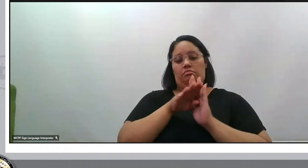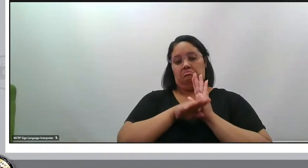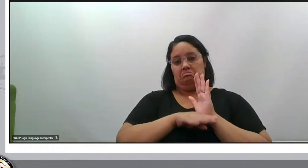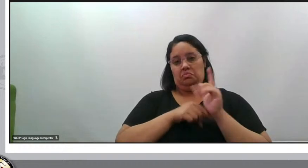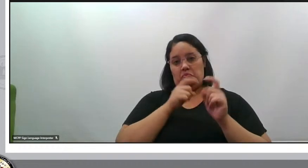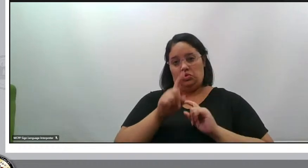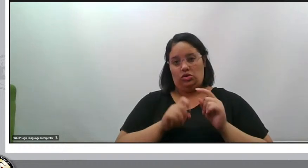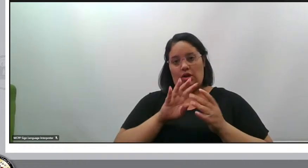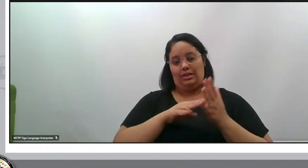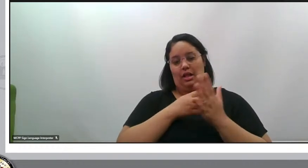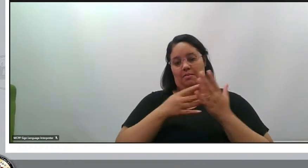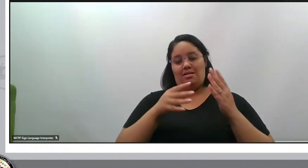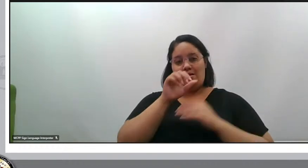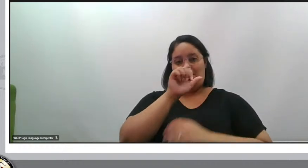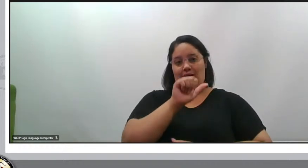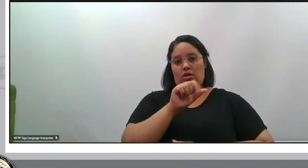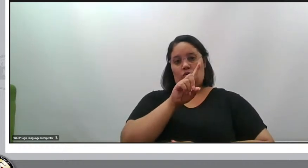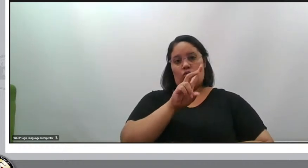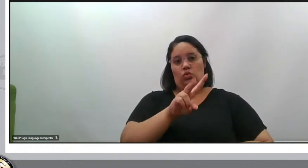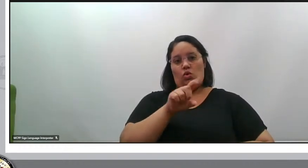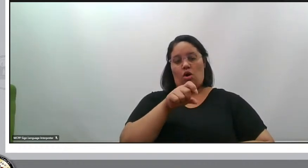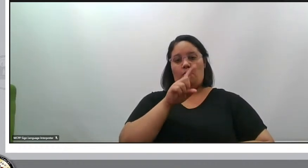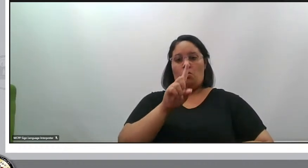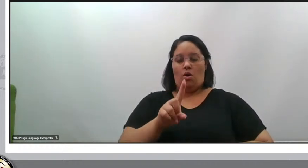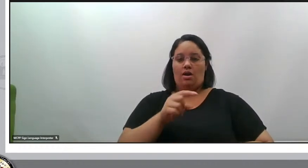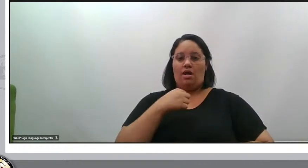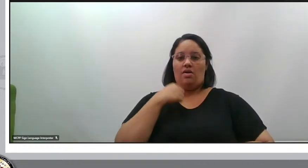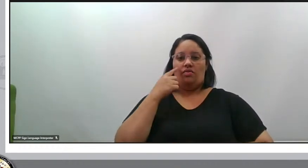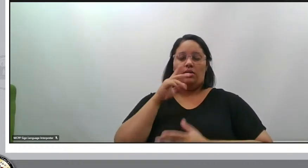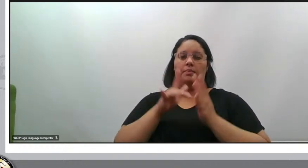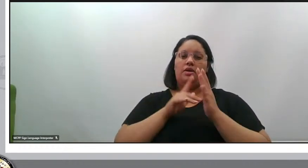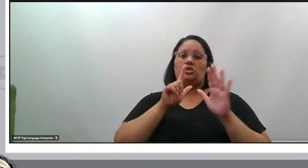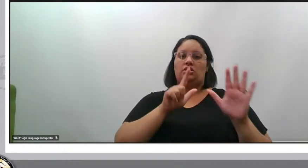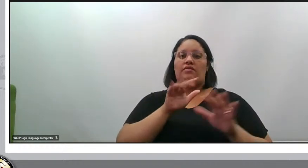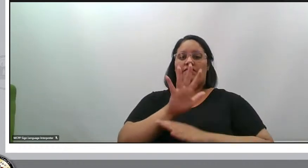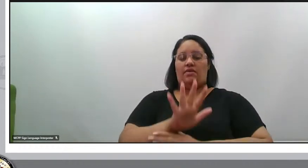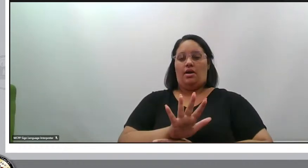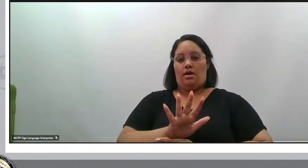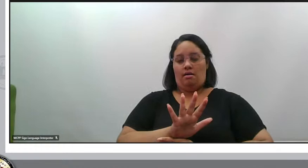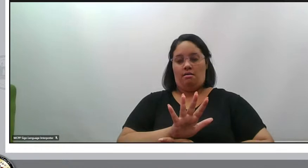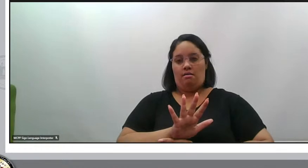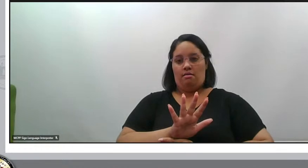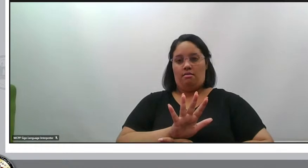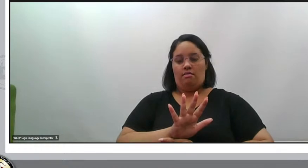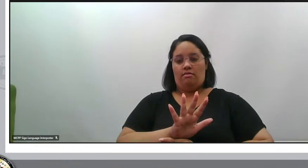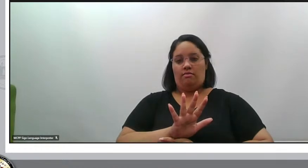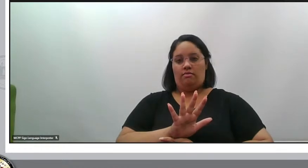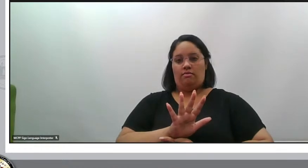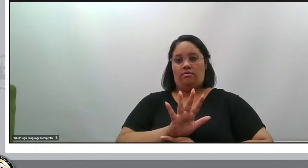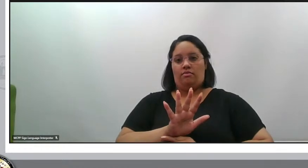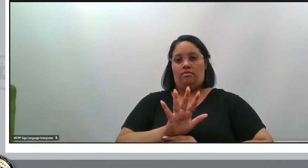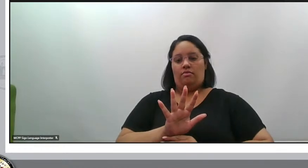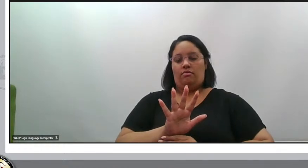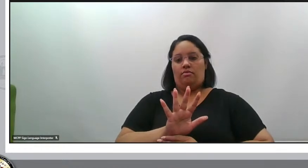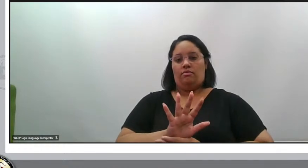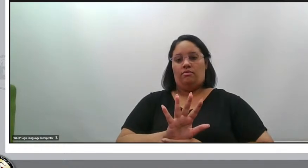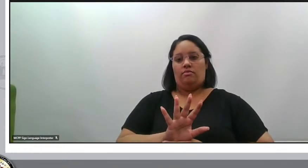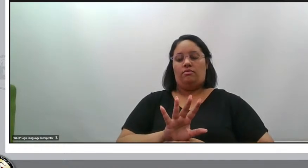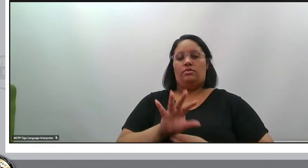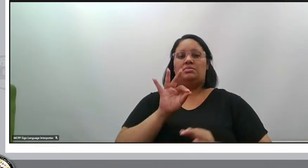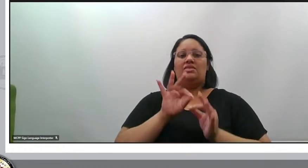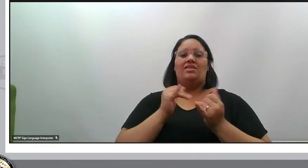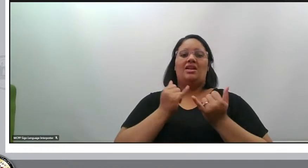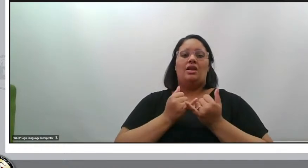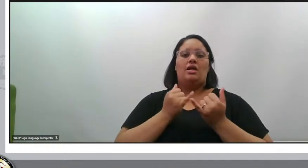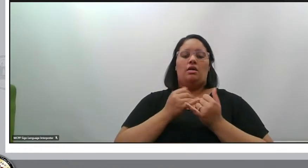on table A2.1, which I think is on page 75, if I'm not mistaken. Specifically, like I maybe touch